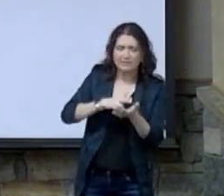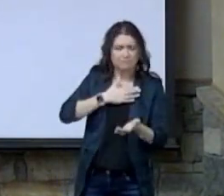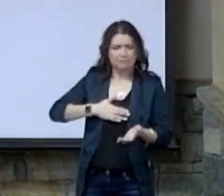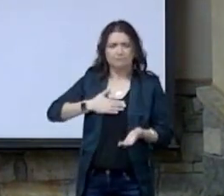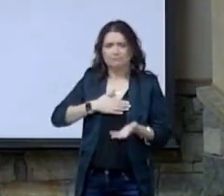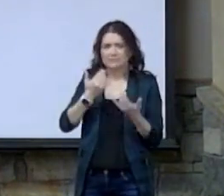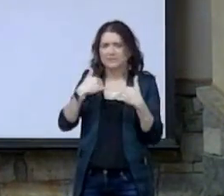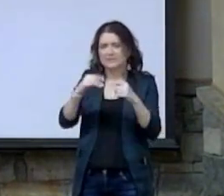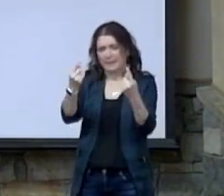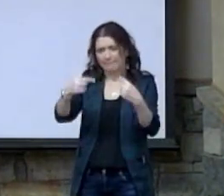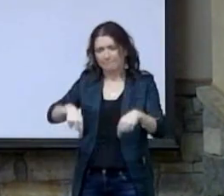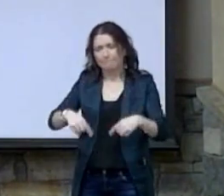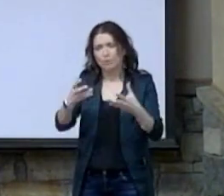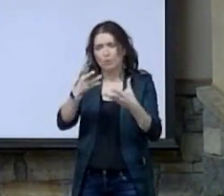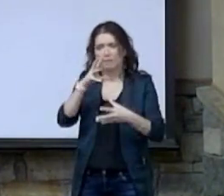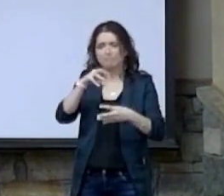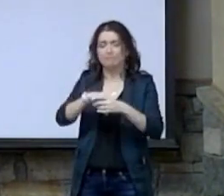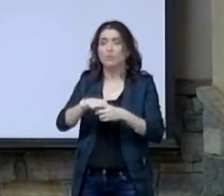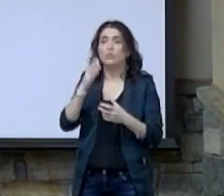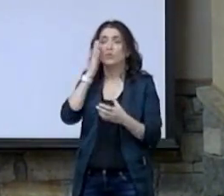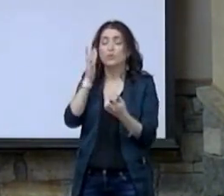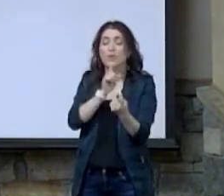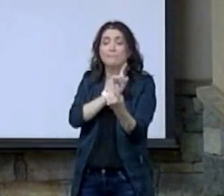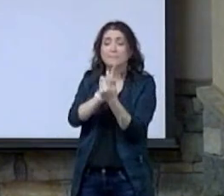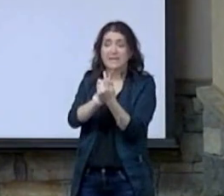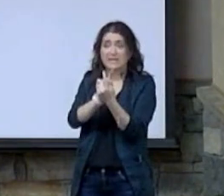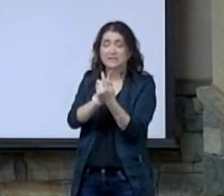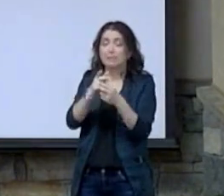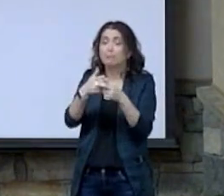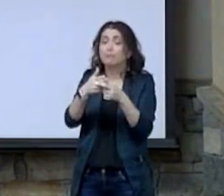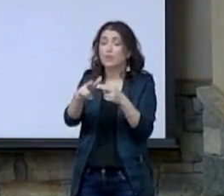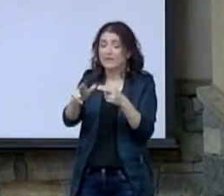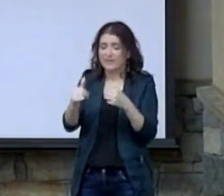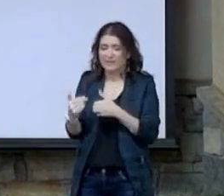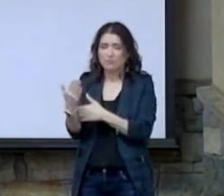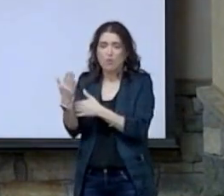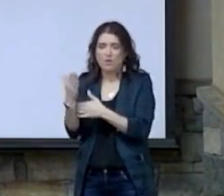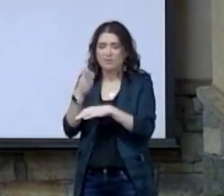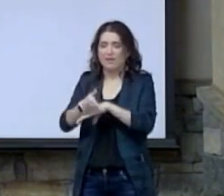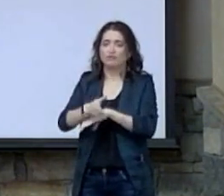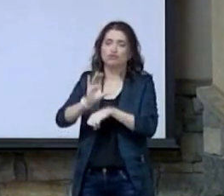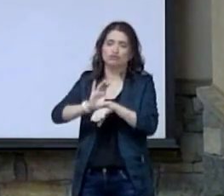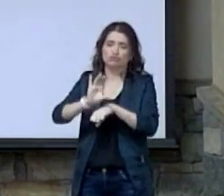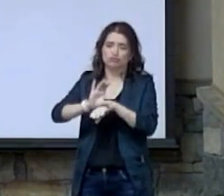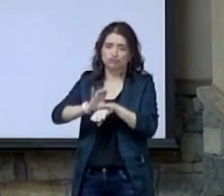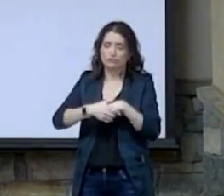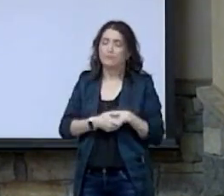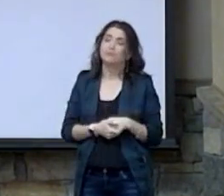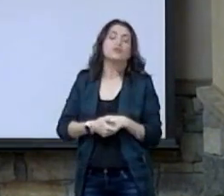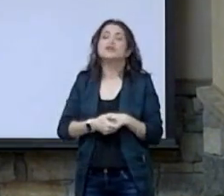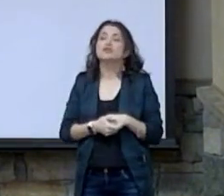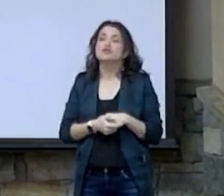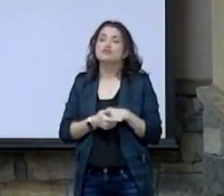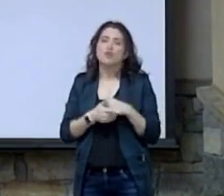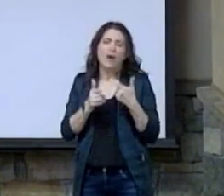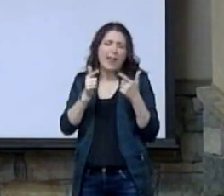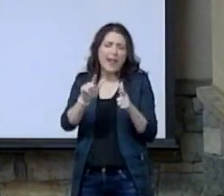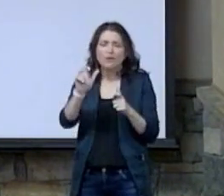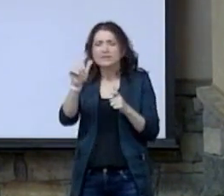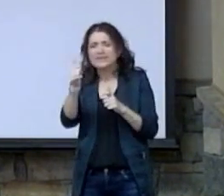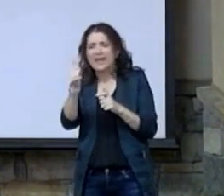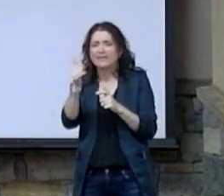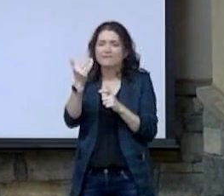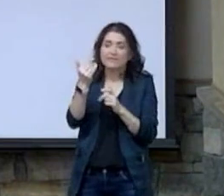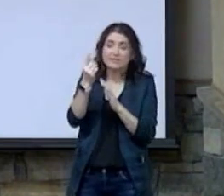want you to participate. We are going to meet briefly this morning after services. So give about 10 minutes or so, 10 or